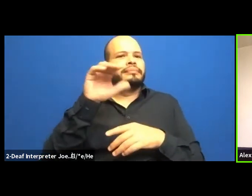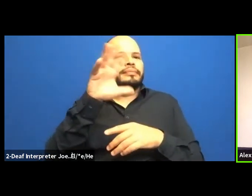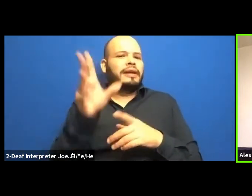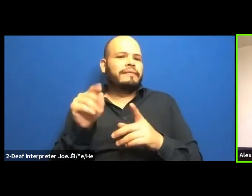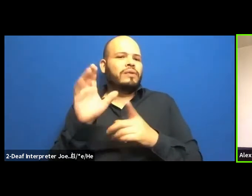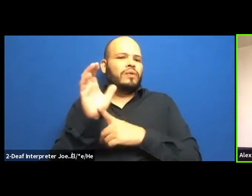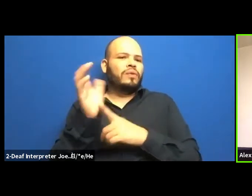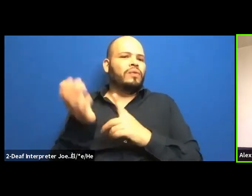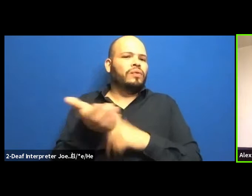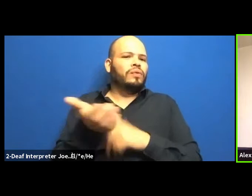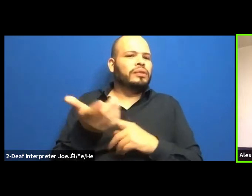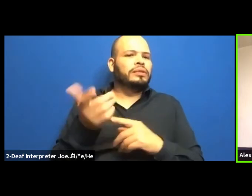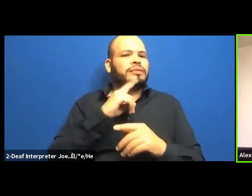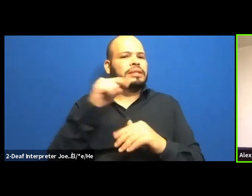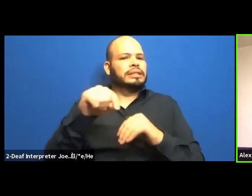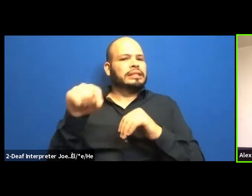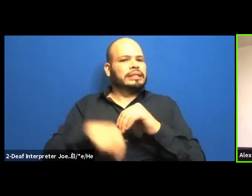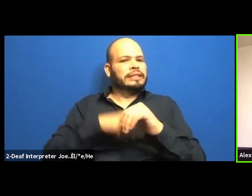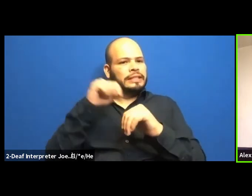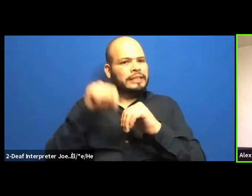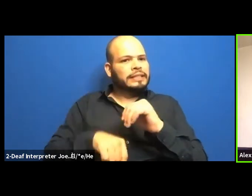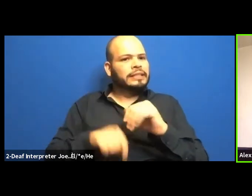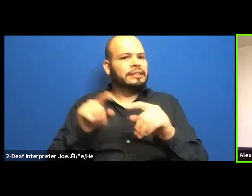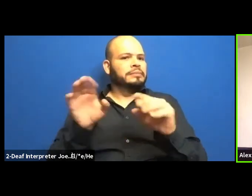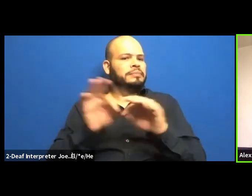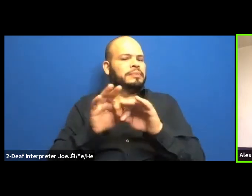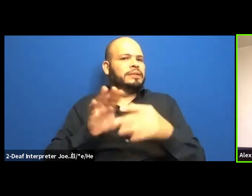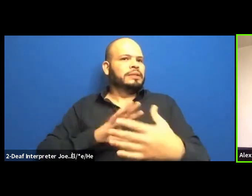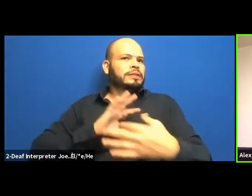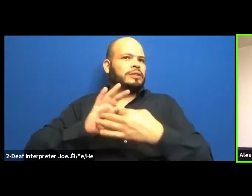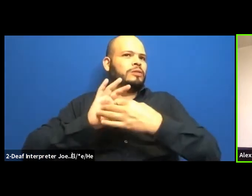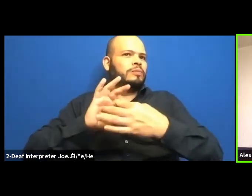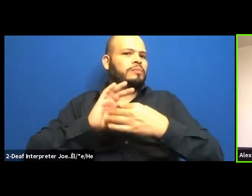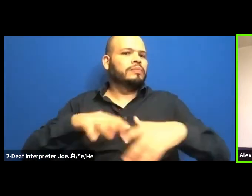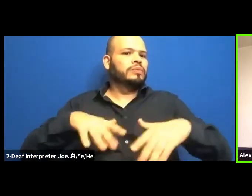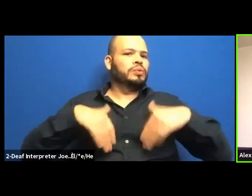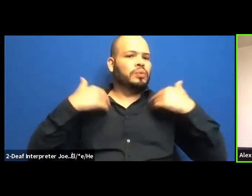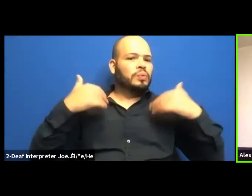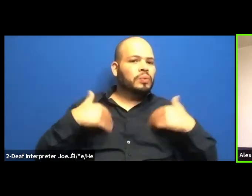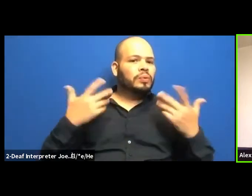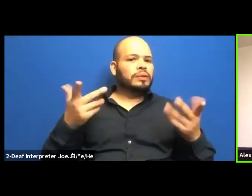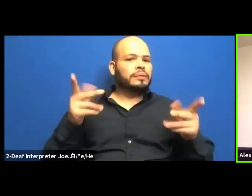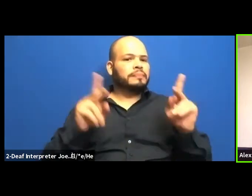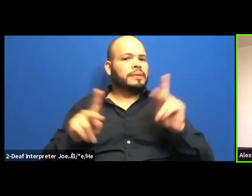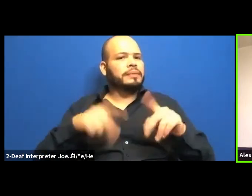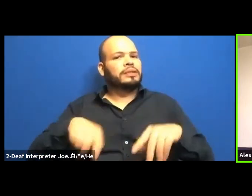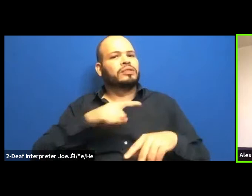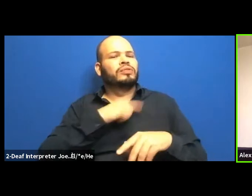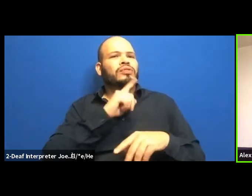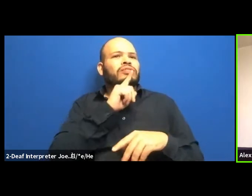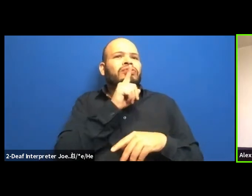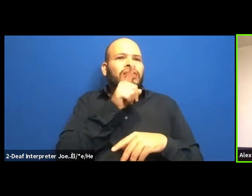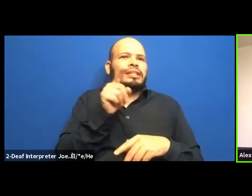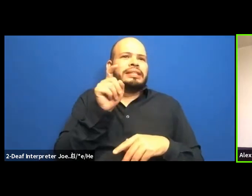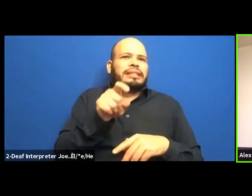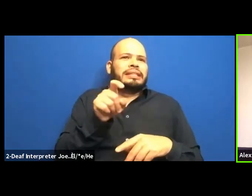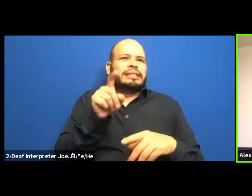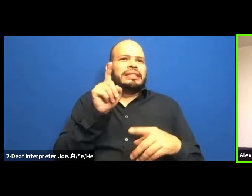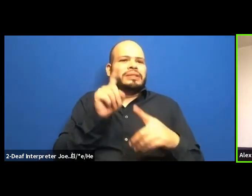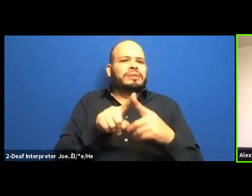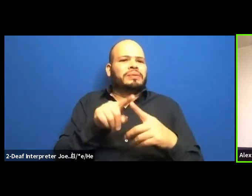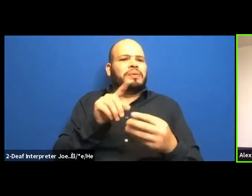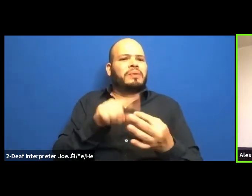people. And we need to, go back to that spirit, that understanding and